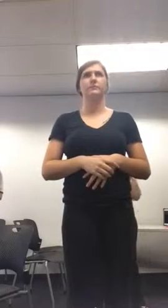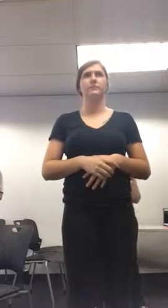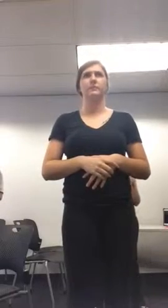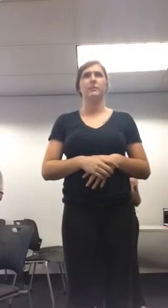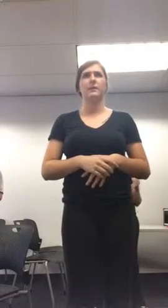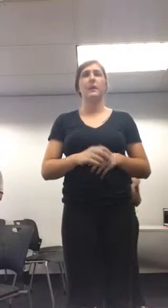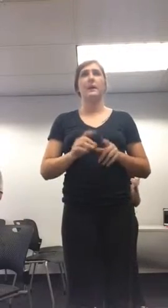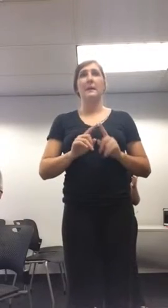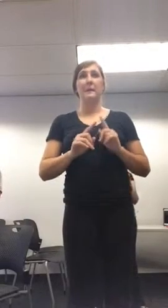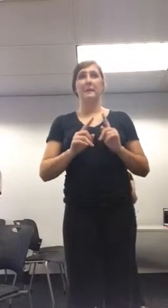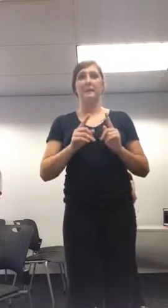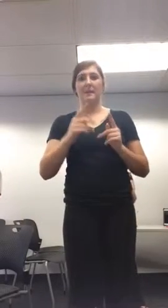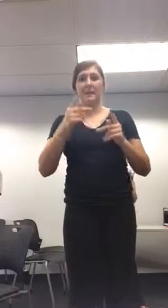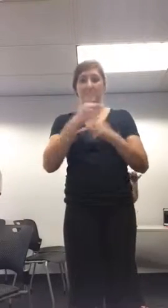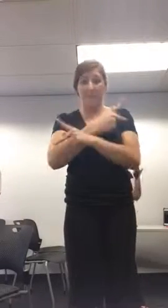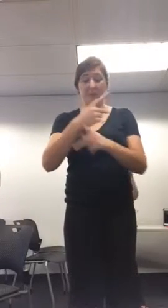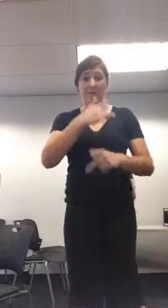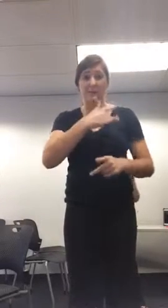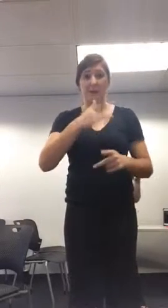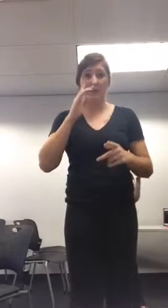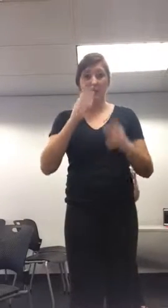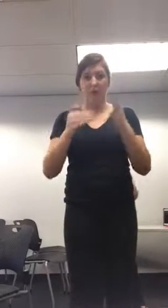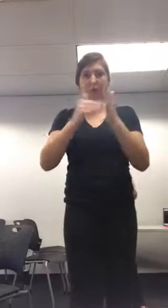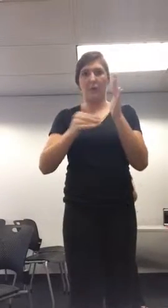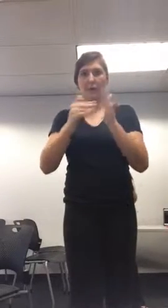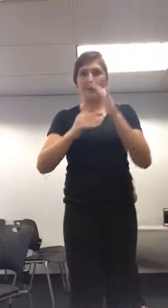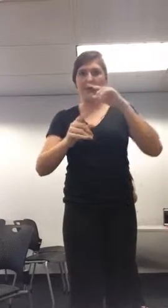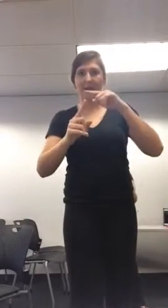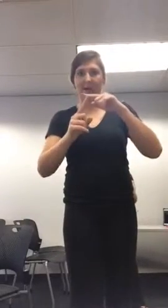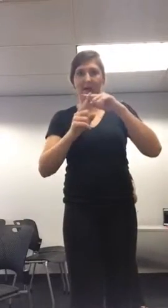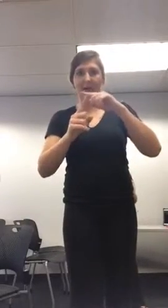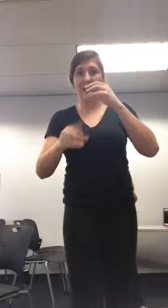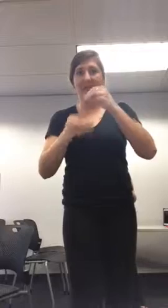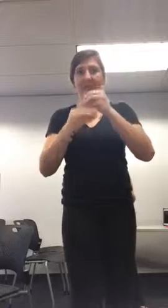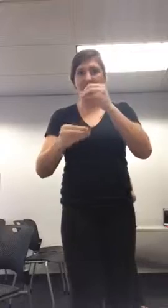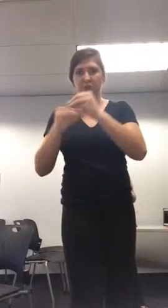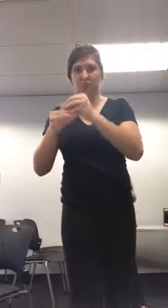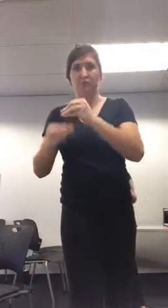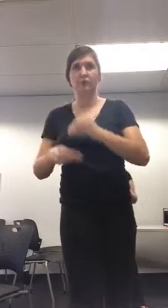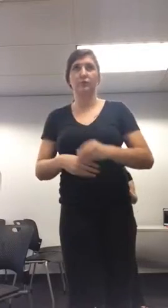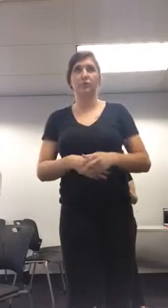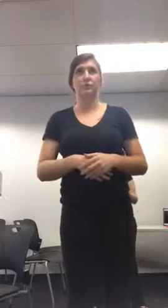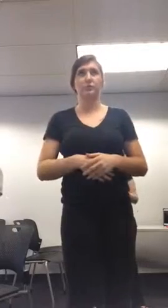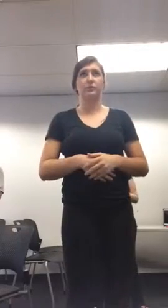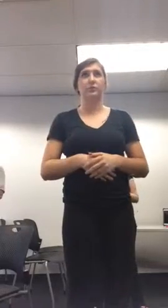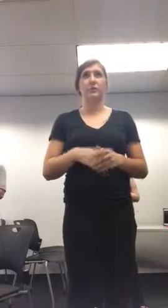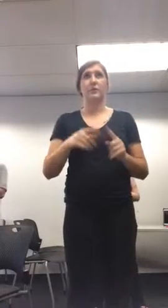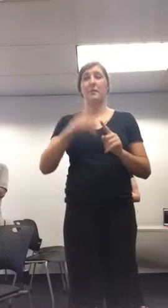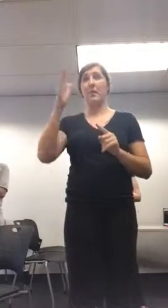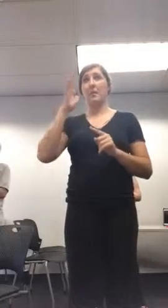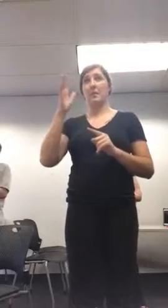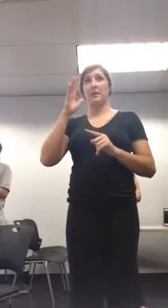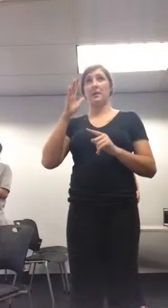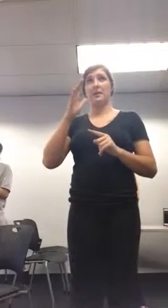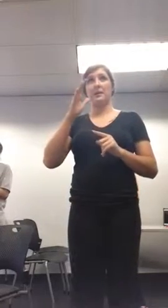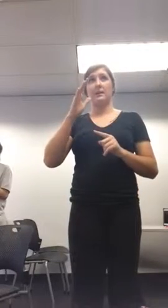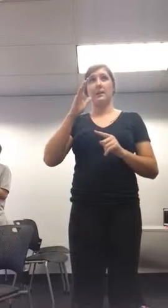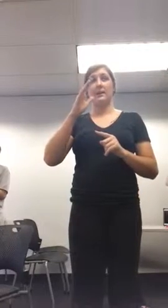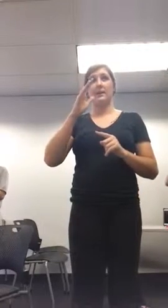repeated addition. In fact, I am told, I was not there, that in ancient Egypt, before multiplication was discovered, that every time